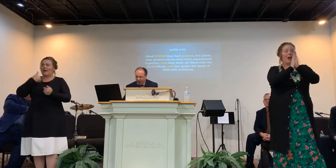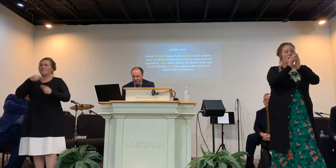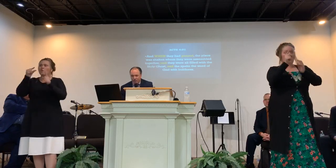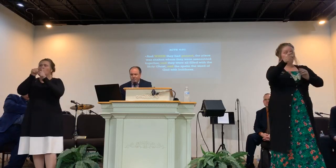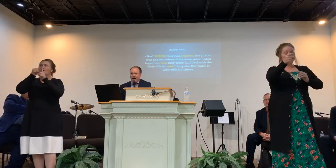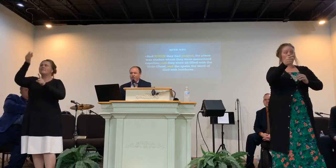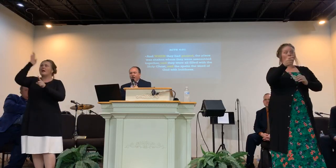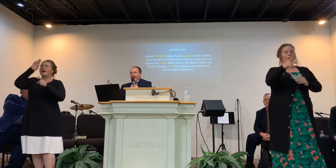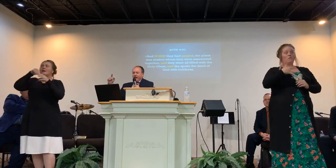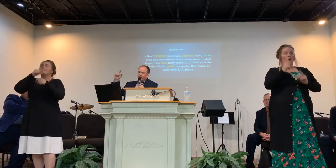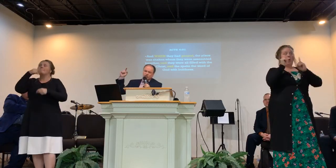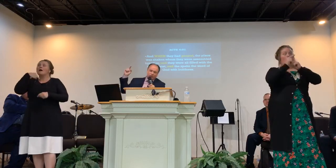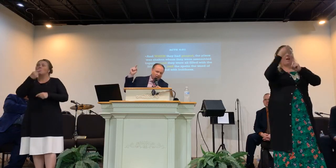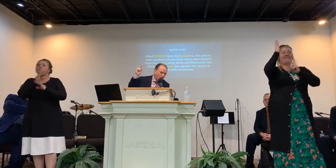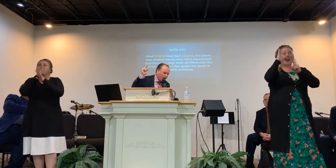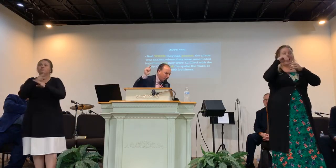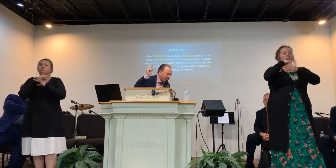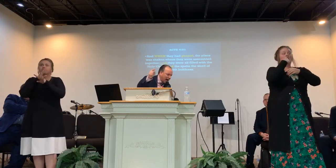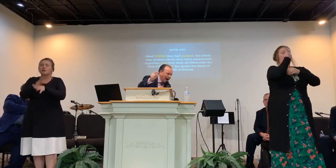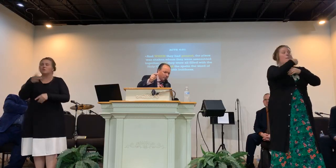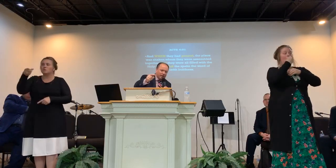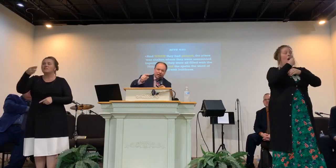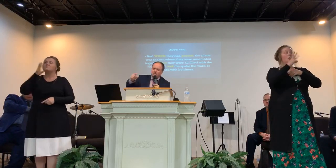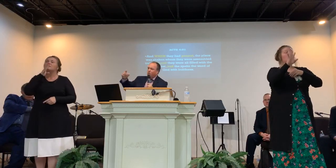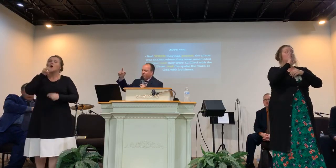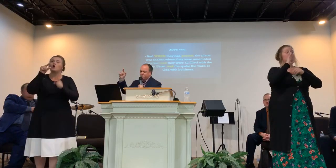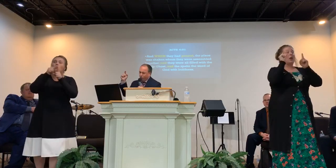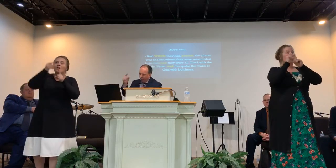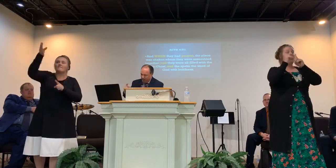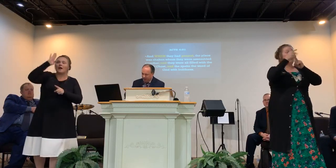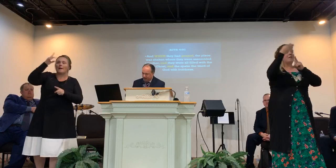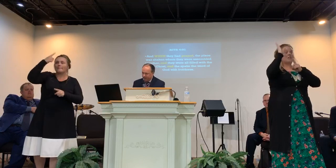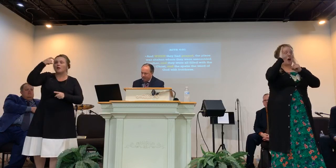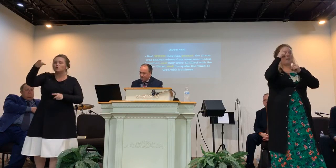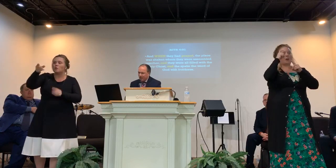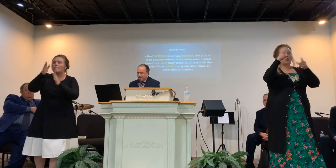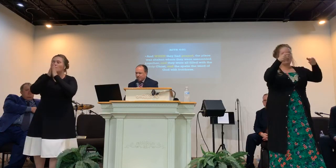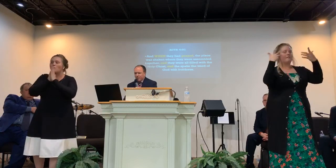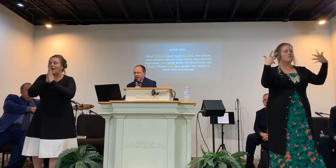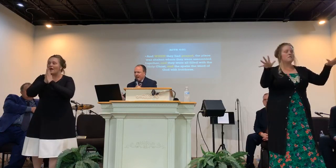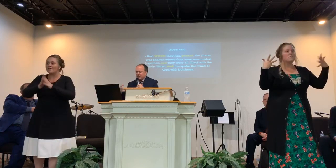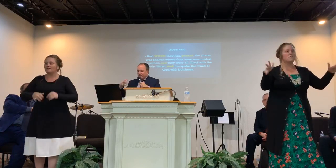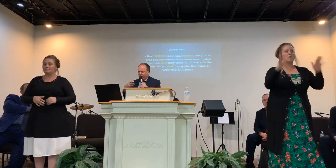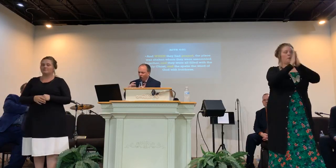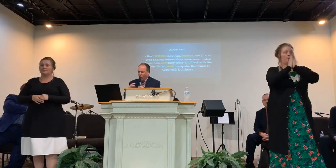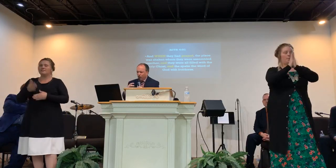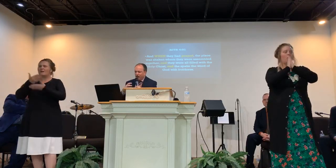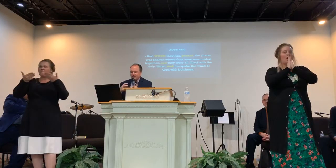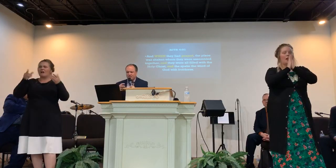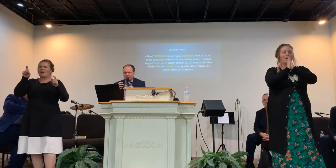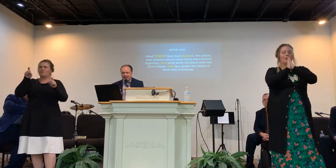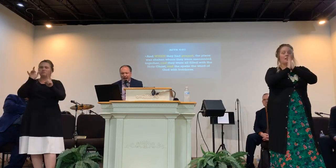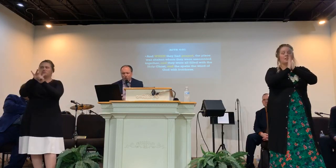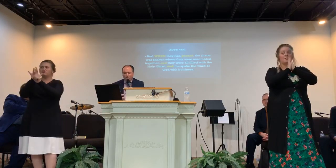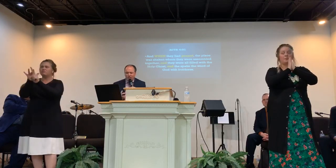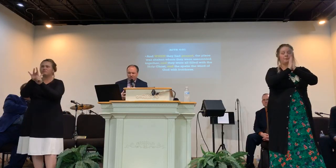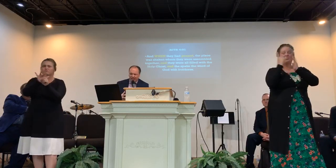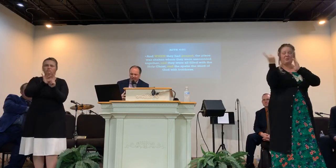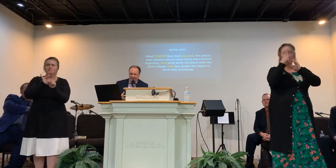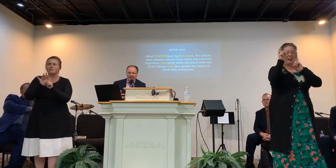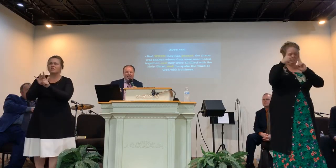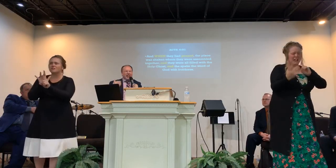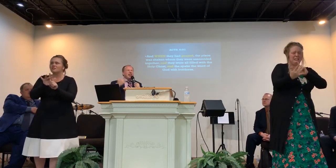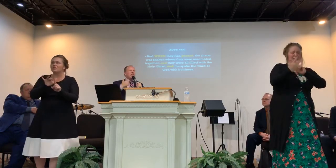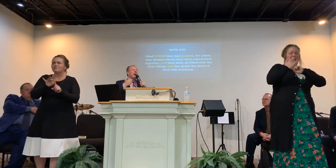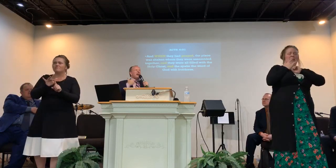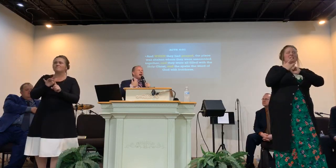of God in your mouth, and you speak the word of God because you have prayed. Something has to get a hold of us in this hour that